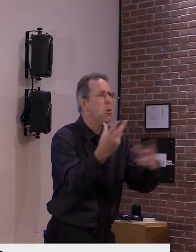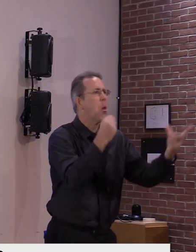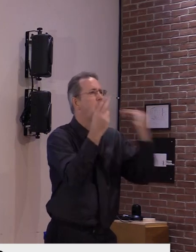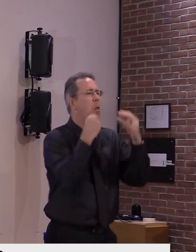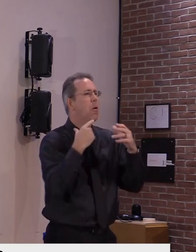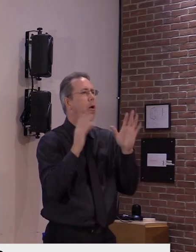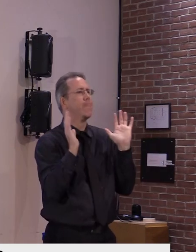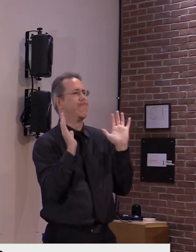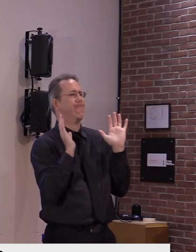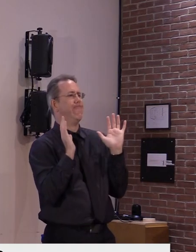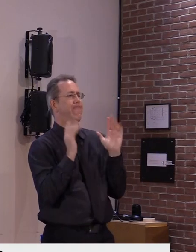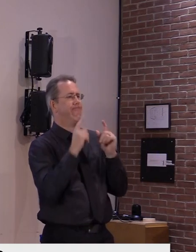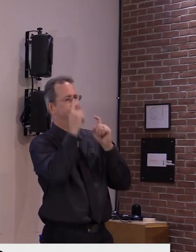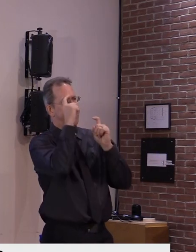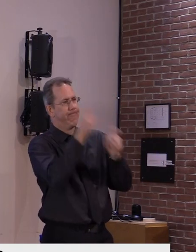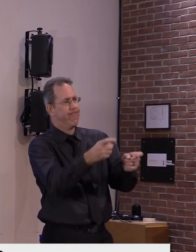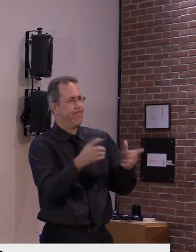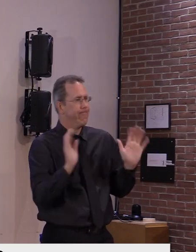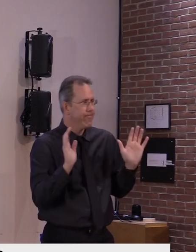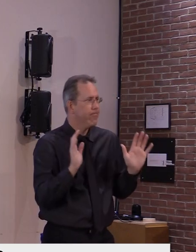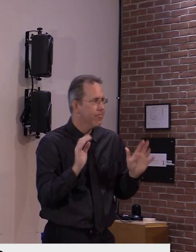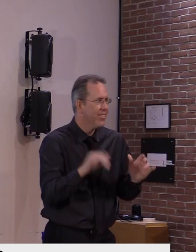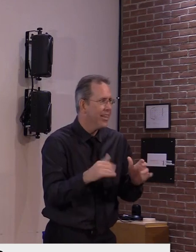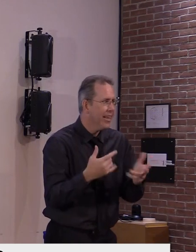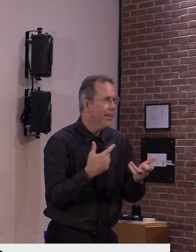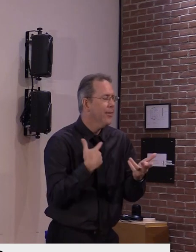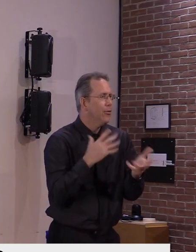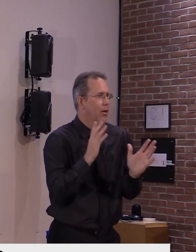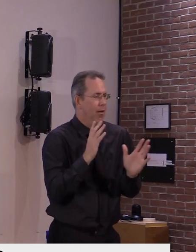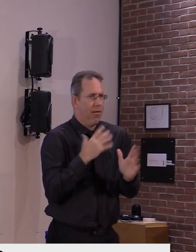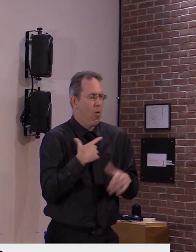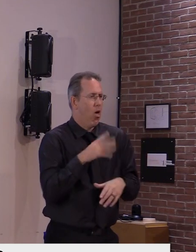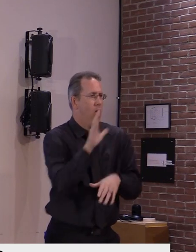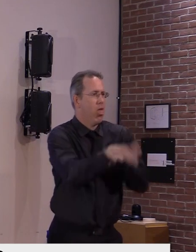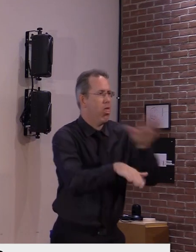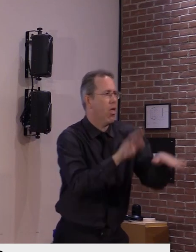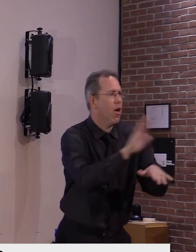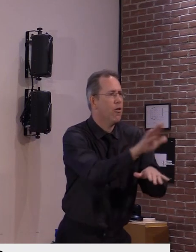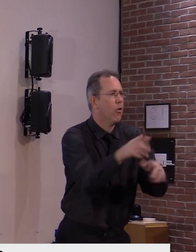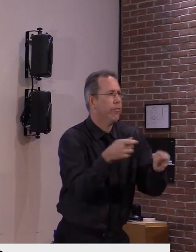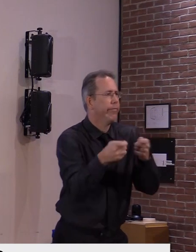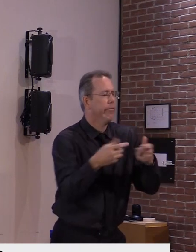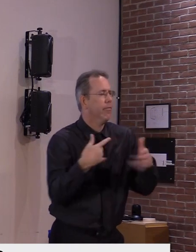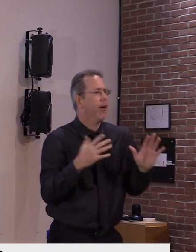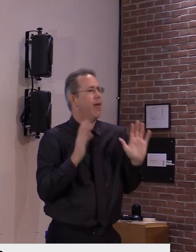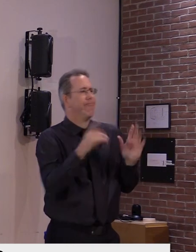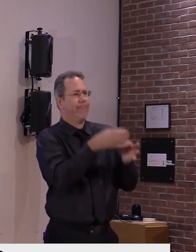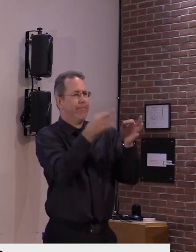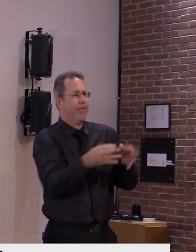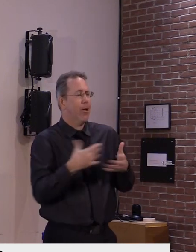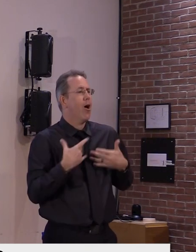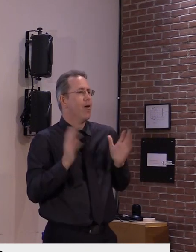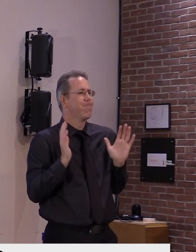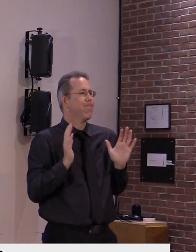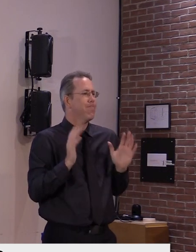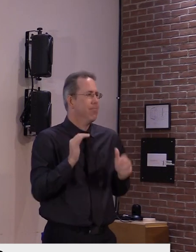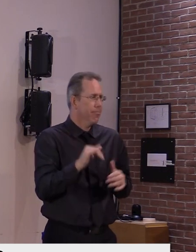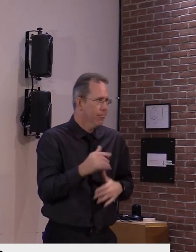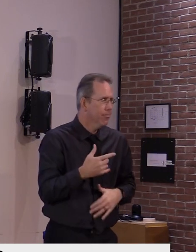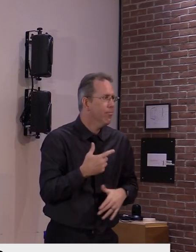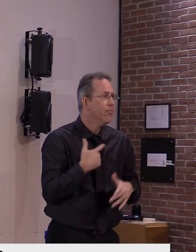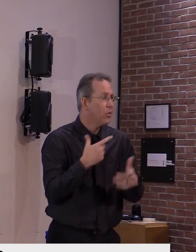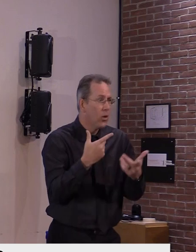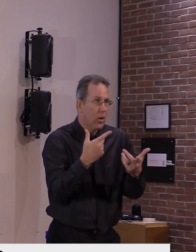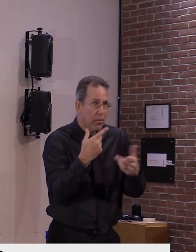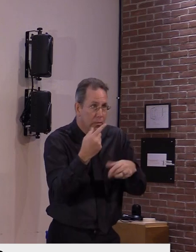legislature, so we'll see how effective that is. But we'll do whatever we can to assist. I'm not sure